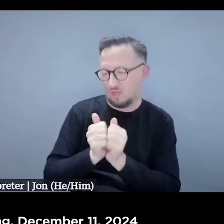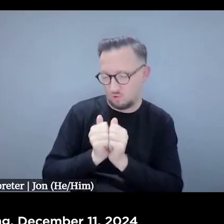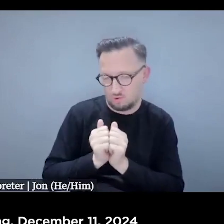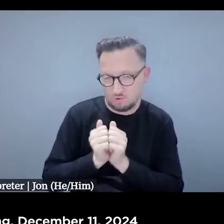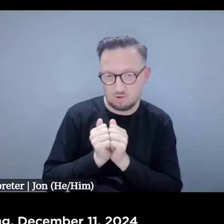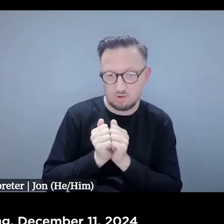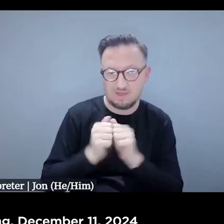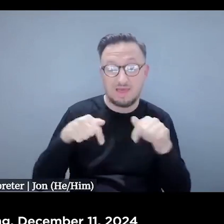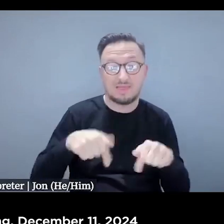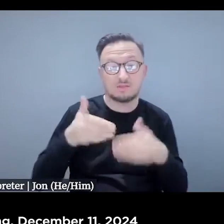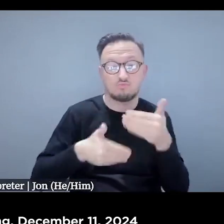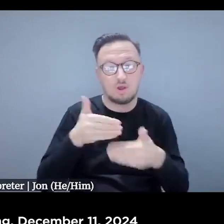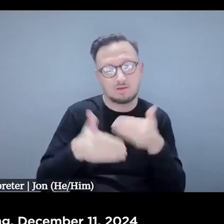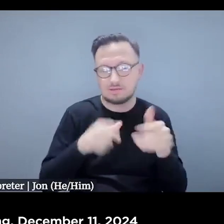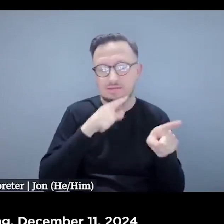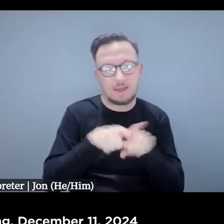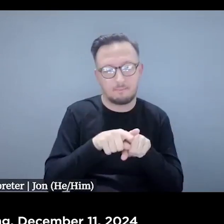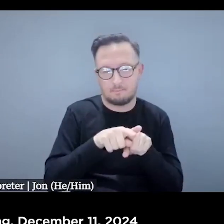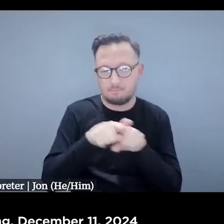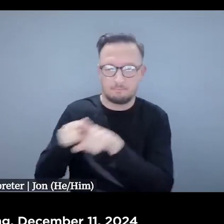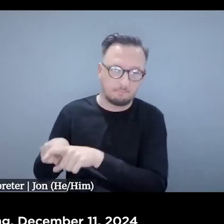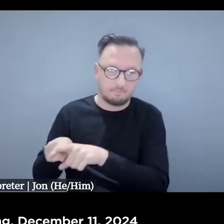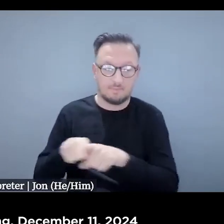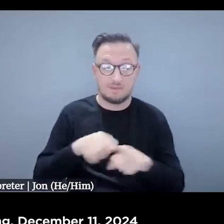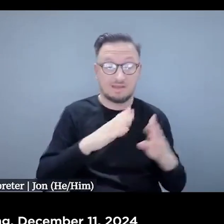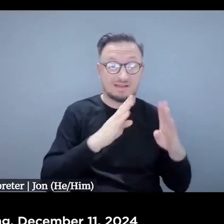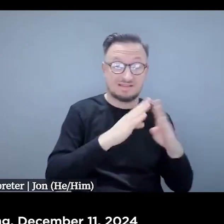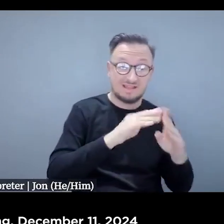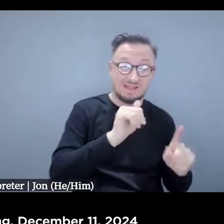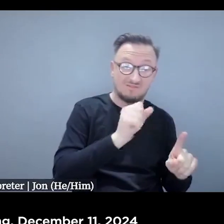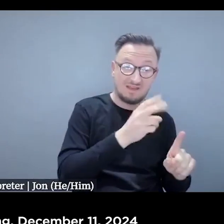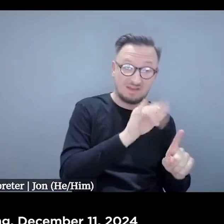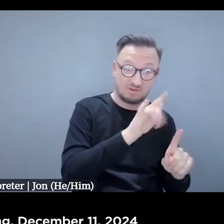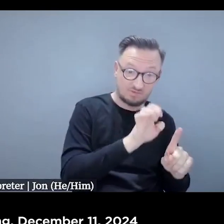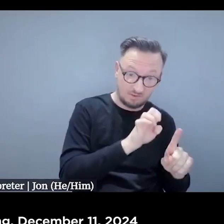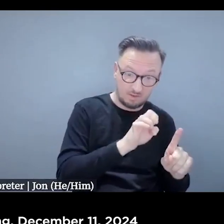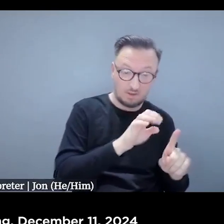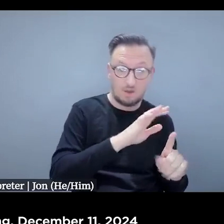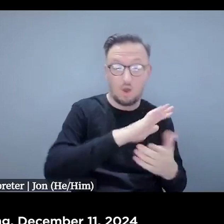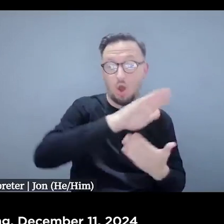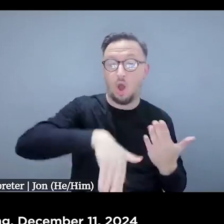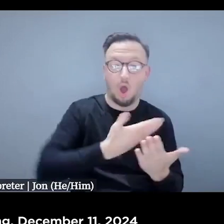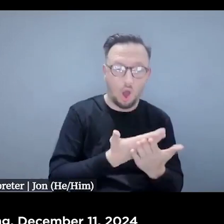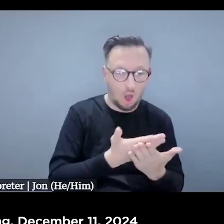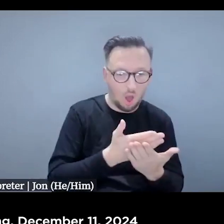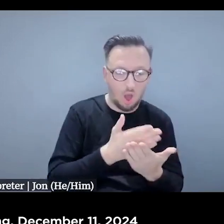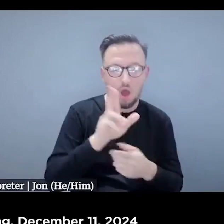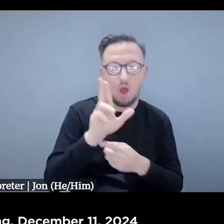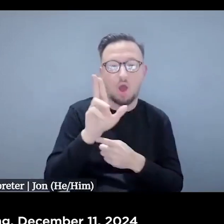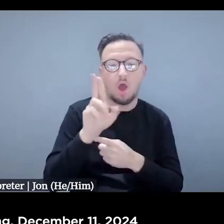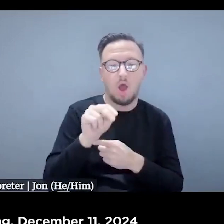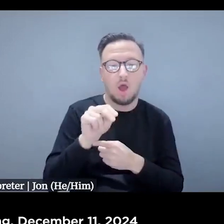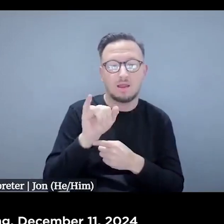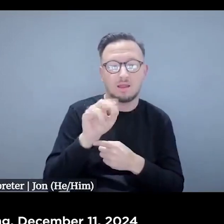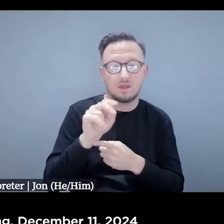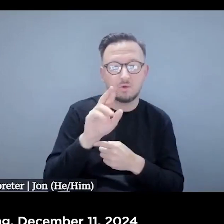This process is the same for the City of Asheville, all unincorporated areas of Buncombe County and the